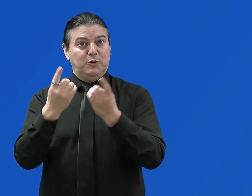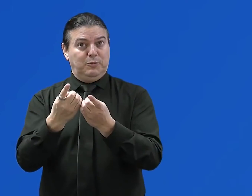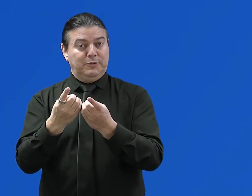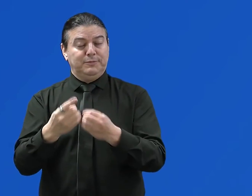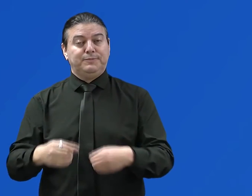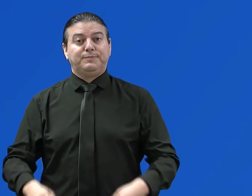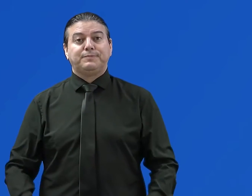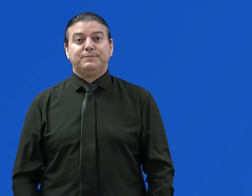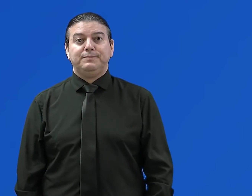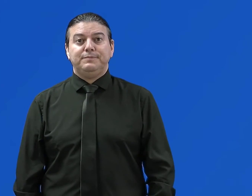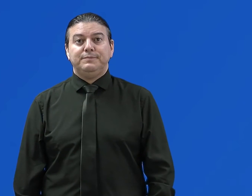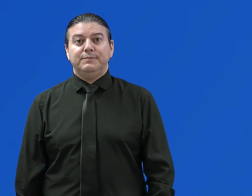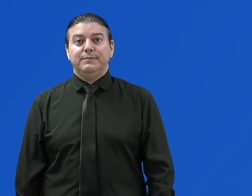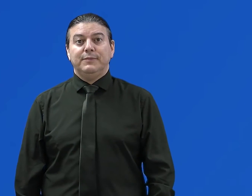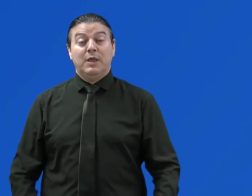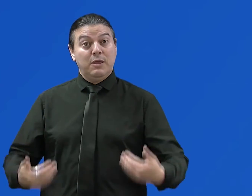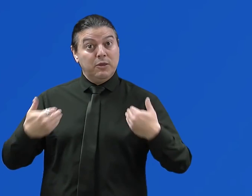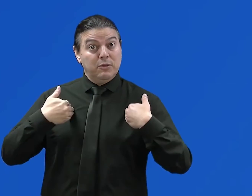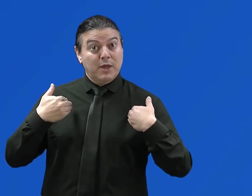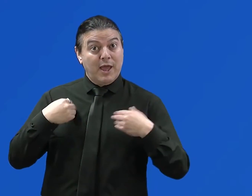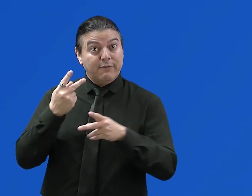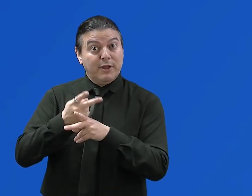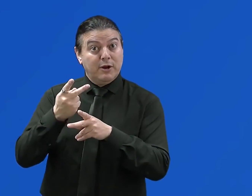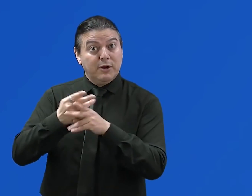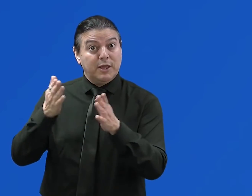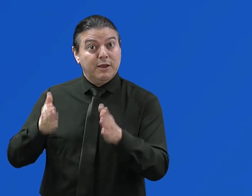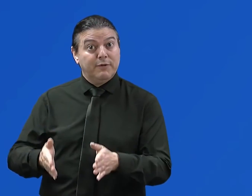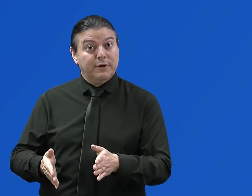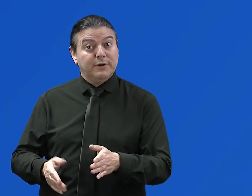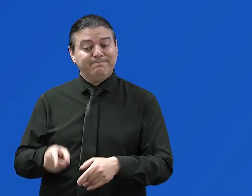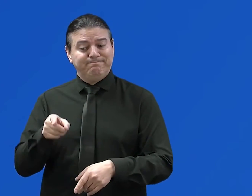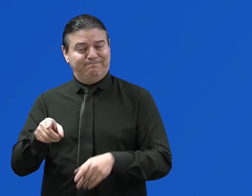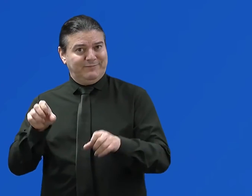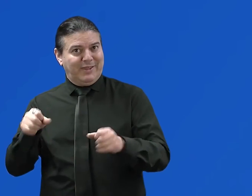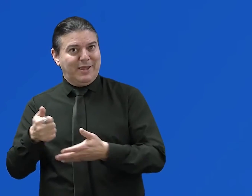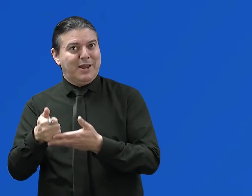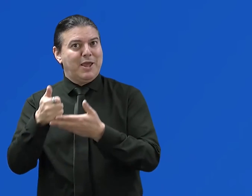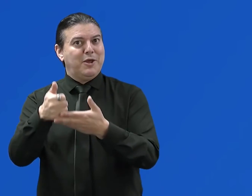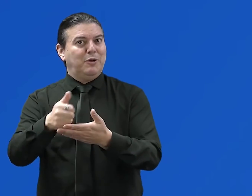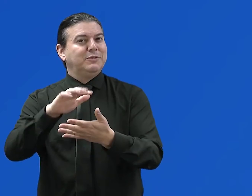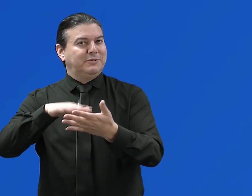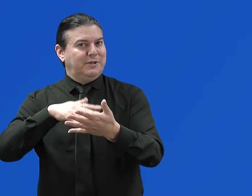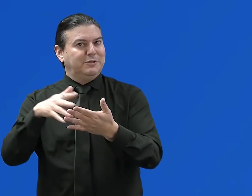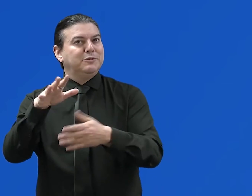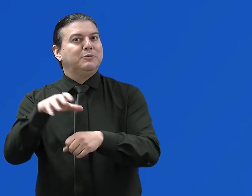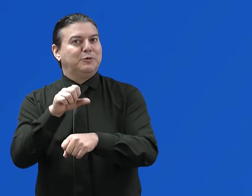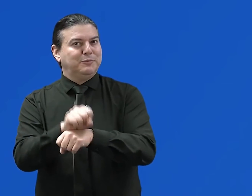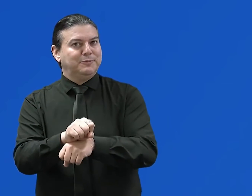If you have a caregiver, this person might be able to help you schedule your